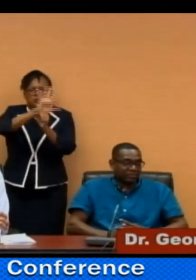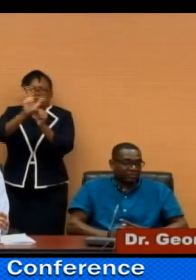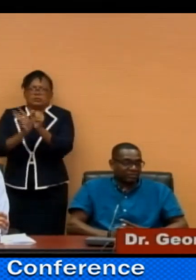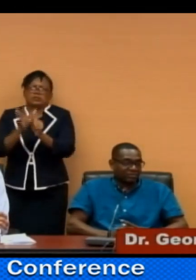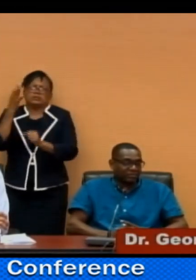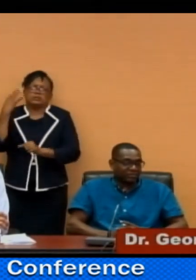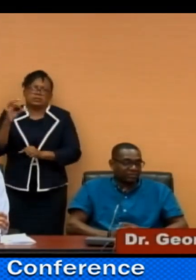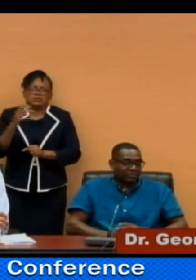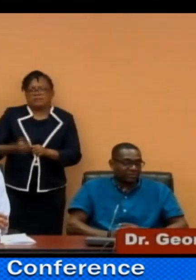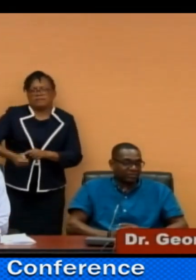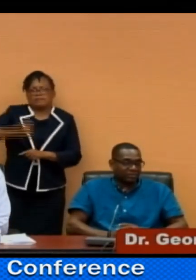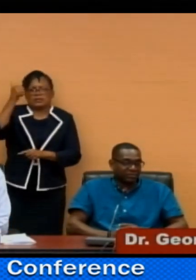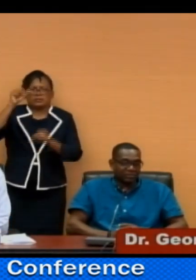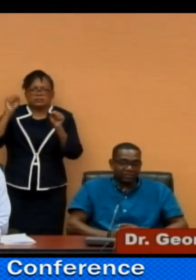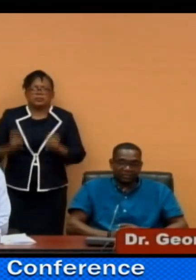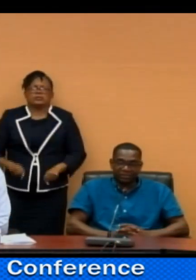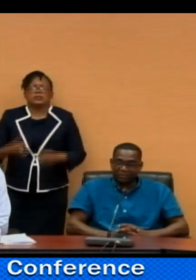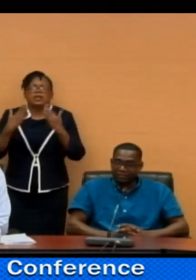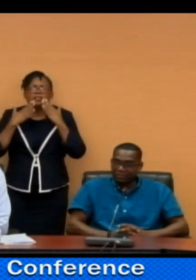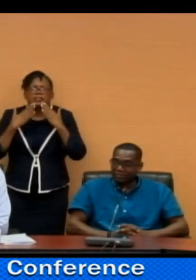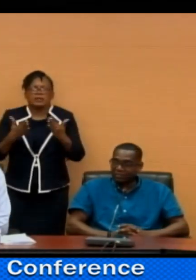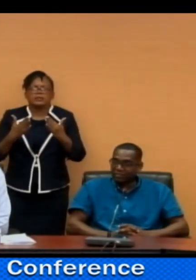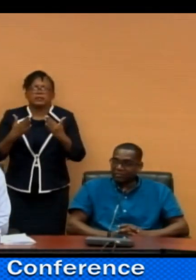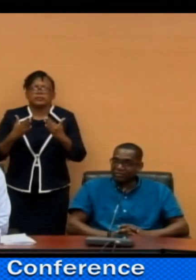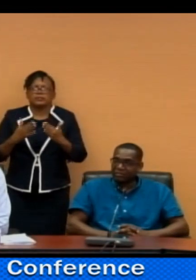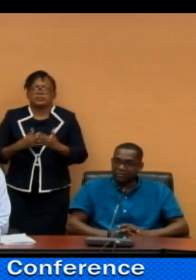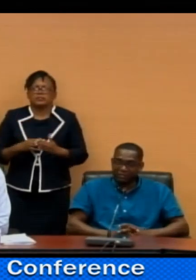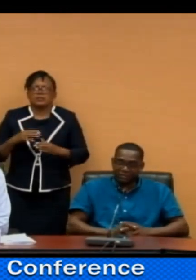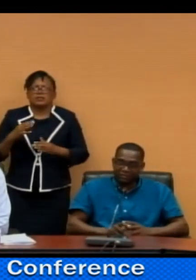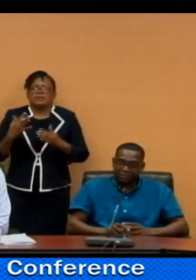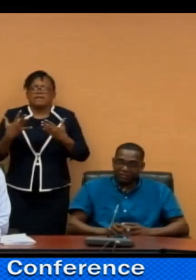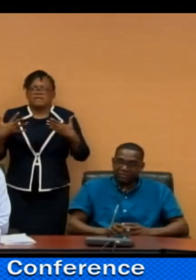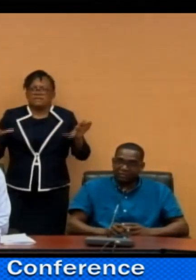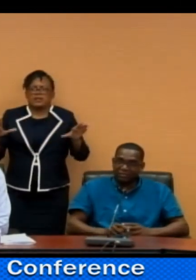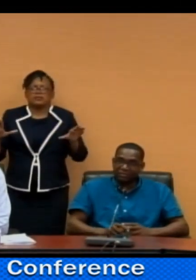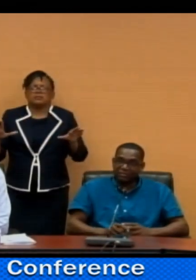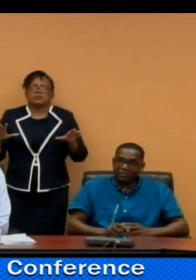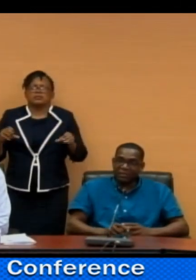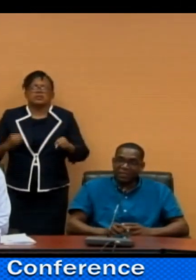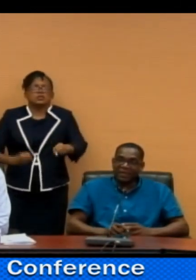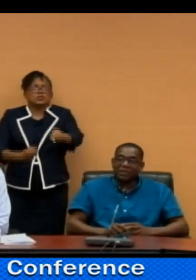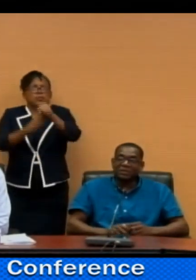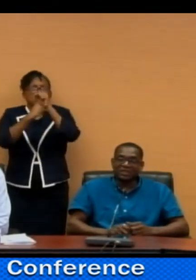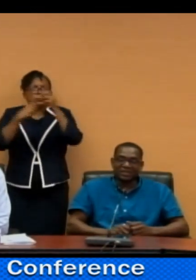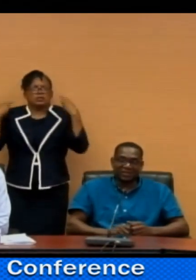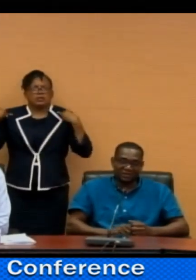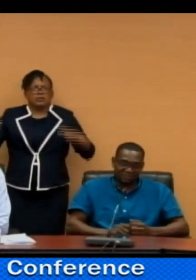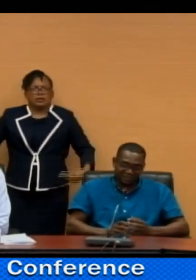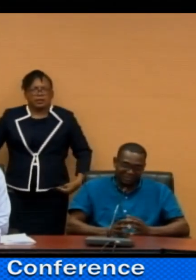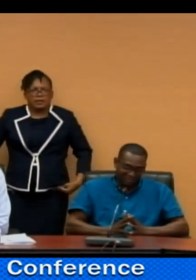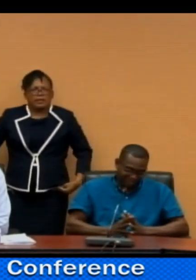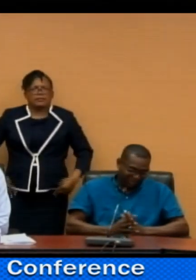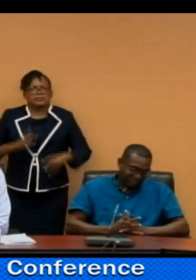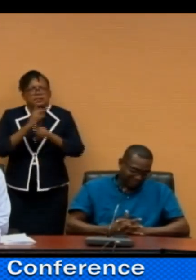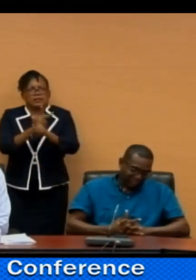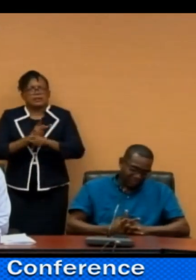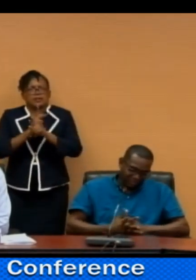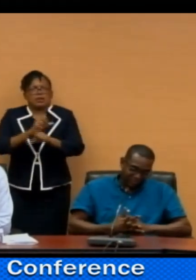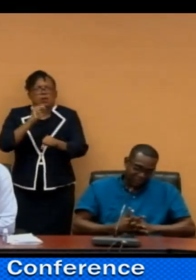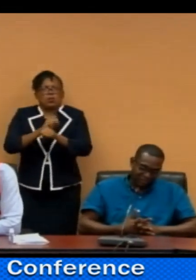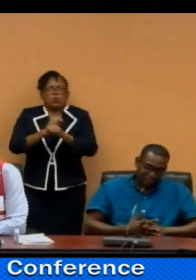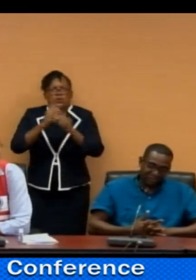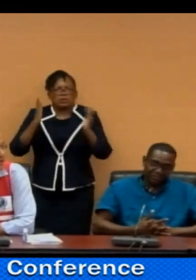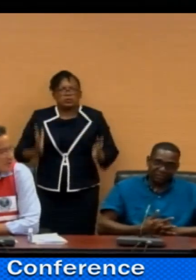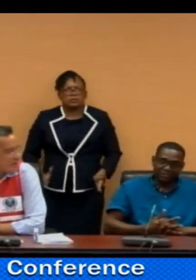COVID-19 as fast as possible. Thank you. Just finally, now is the time to support your healthcare worker. Oh, yes. Now is the time to not